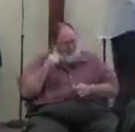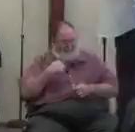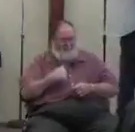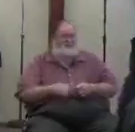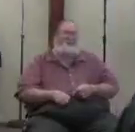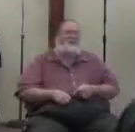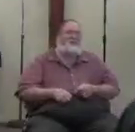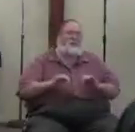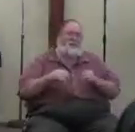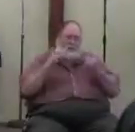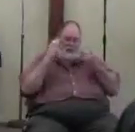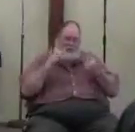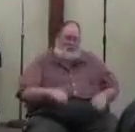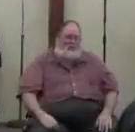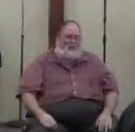I thought, how cool.